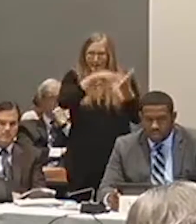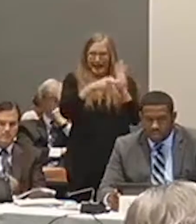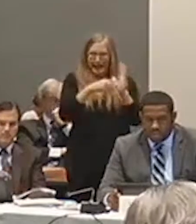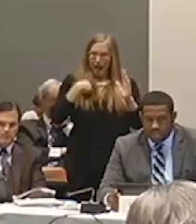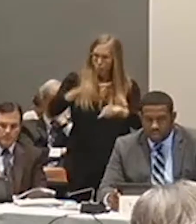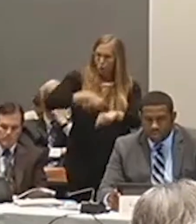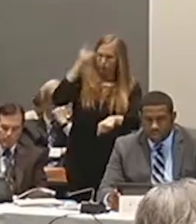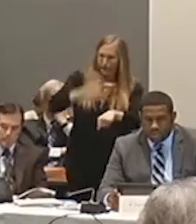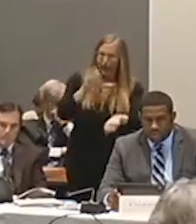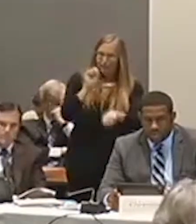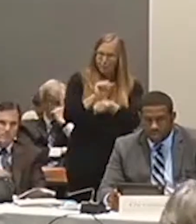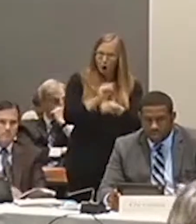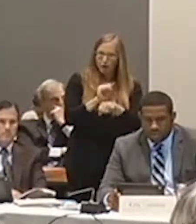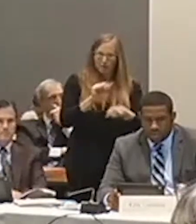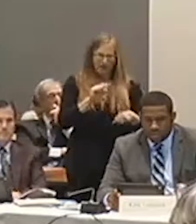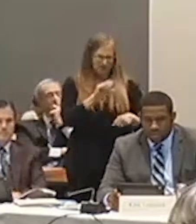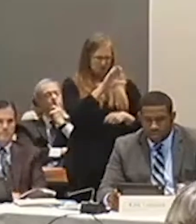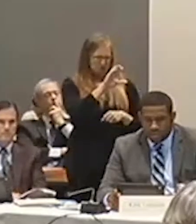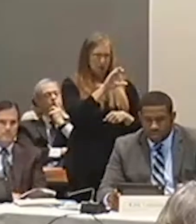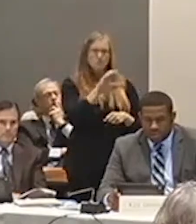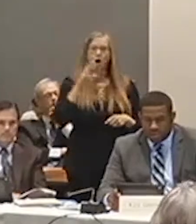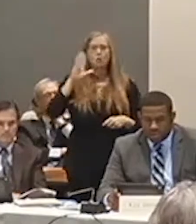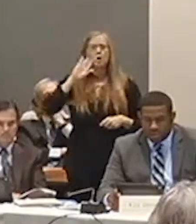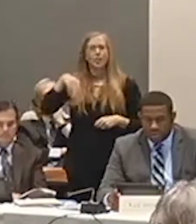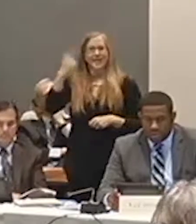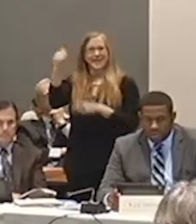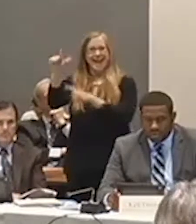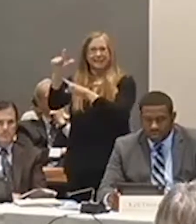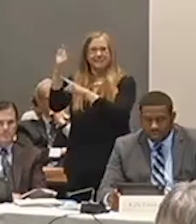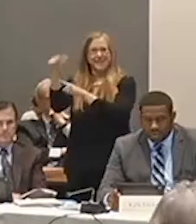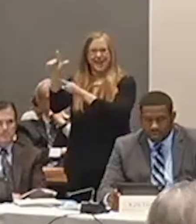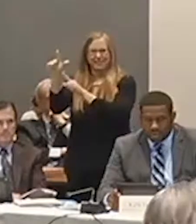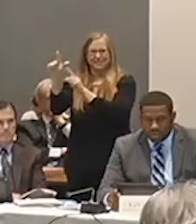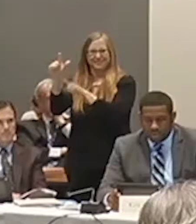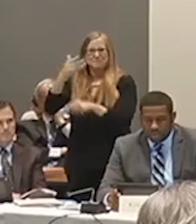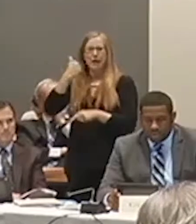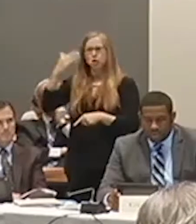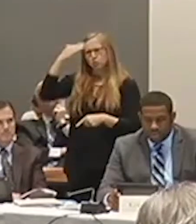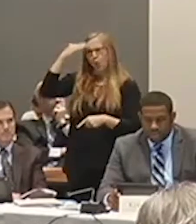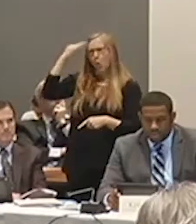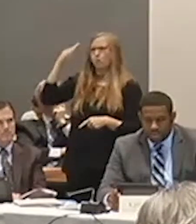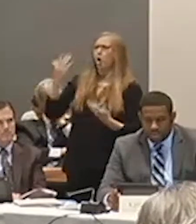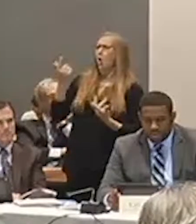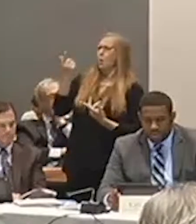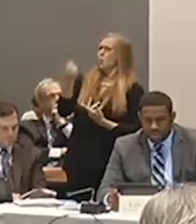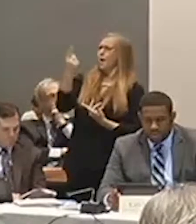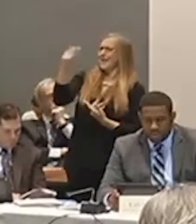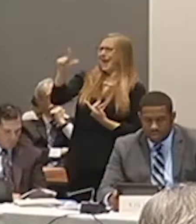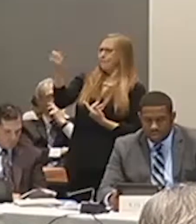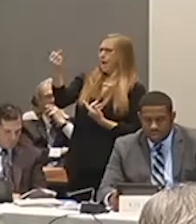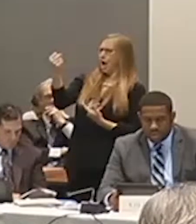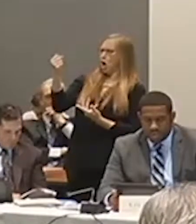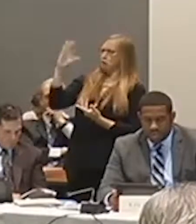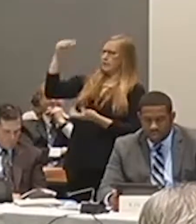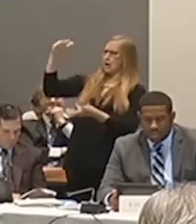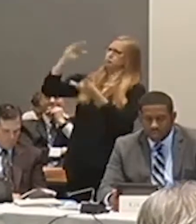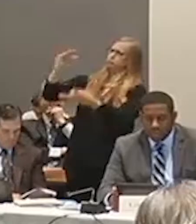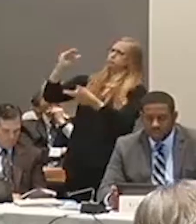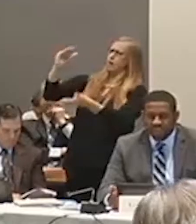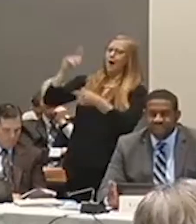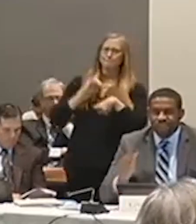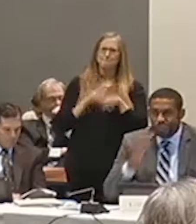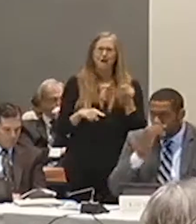mean, everybody knows what a gallon of milk looks like. Let's get a pricing metric that makes sense there. I think the people of